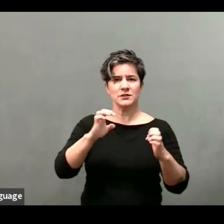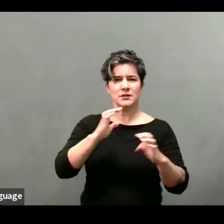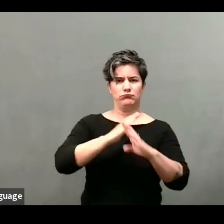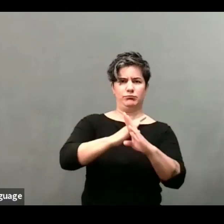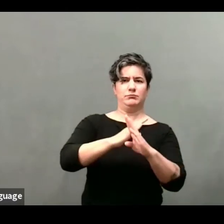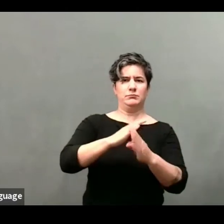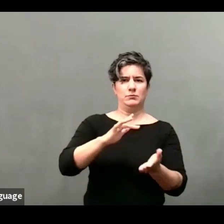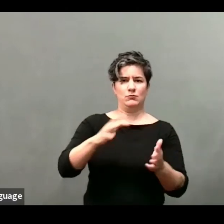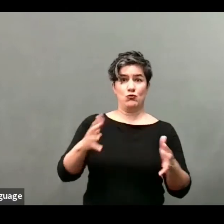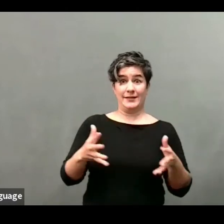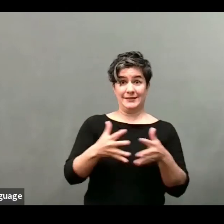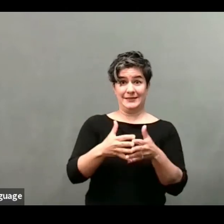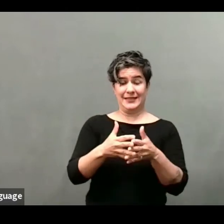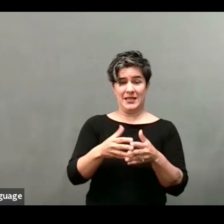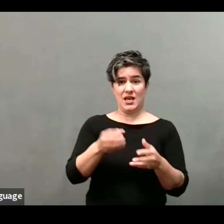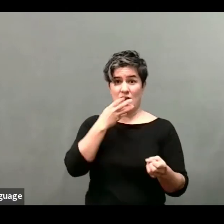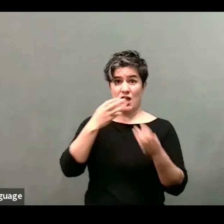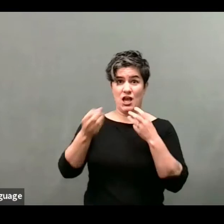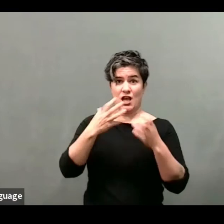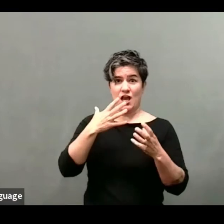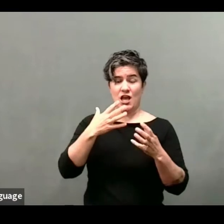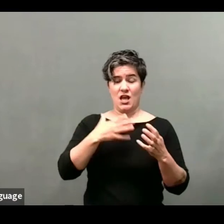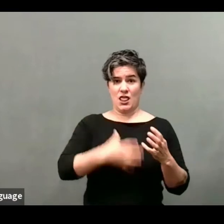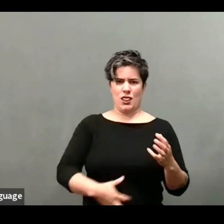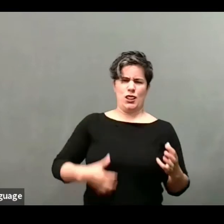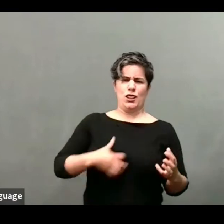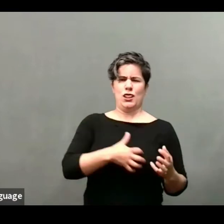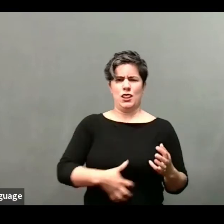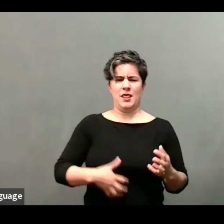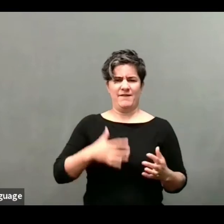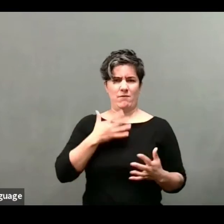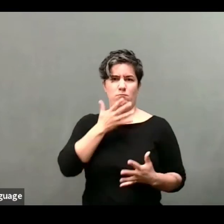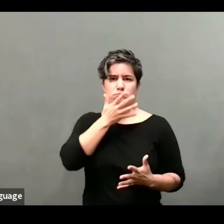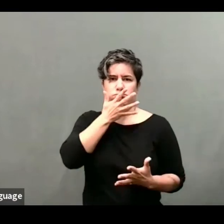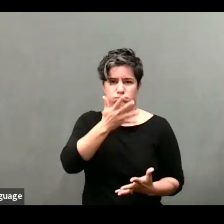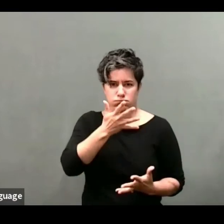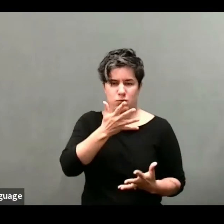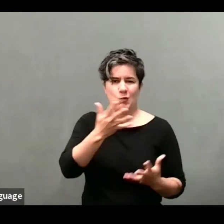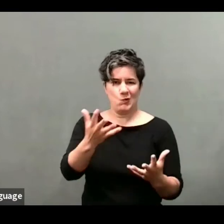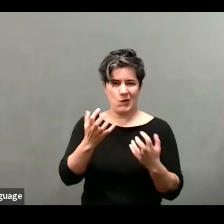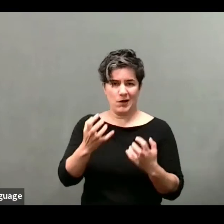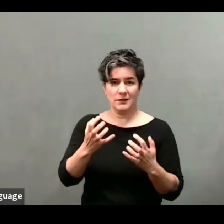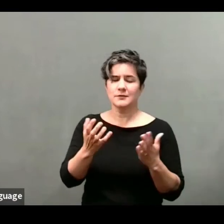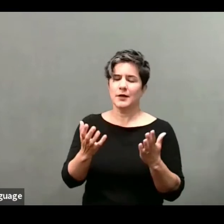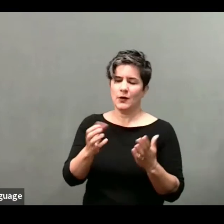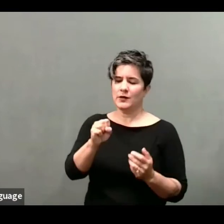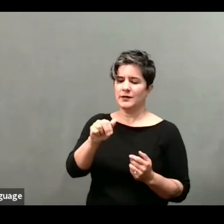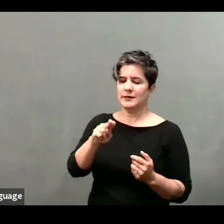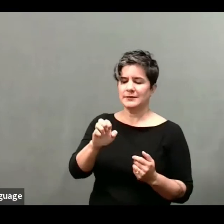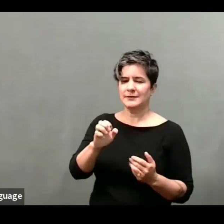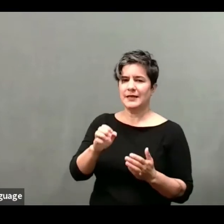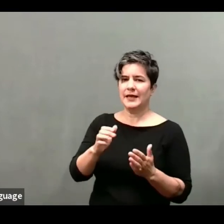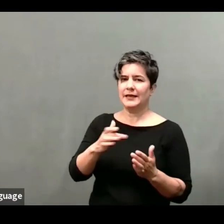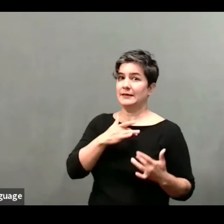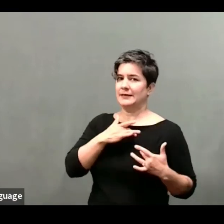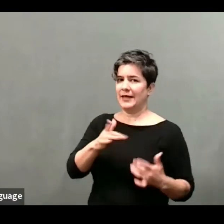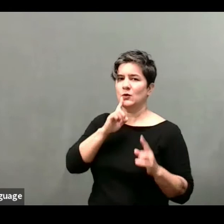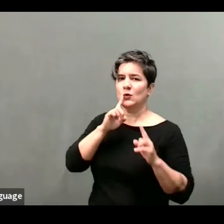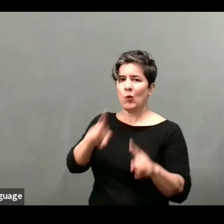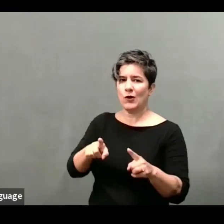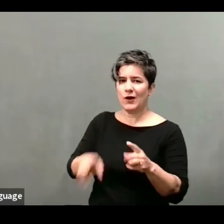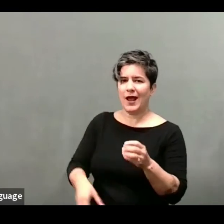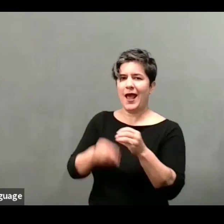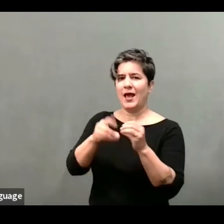contraceptive, can make patients feel really nauseated. So typically a SANE will also order them a pill that helps